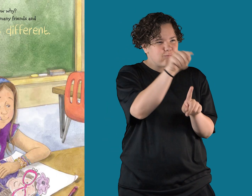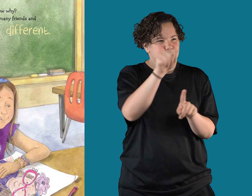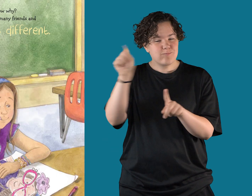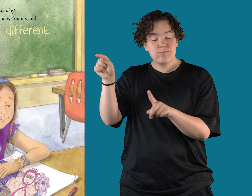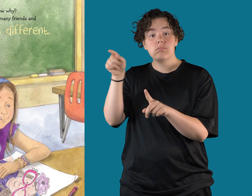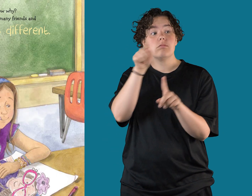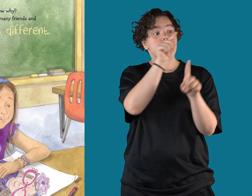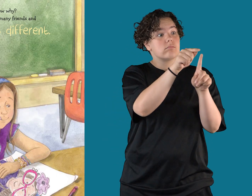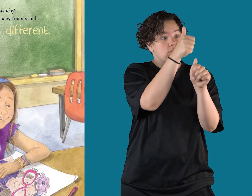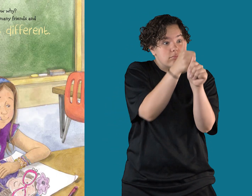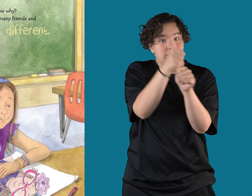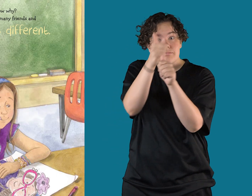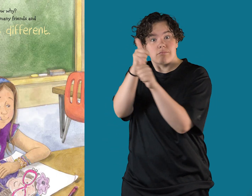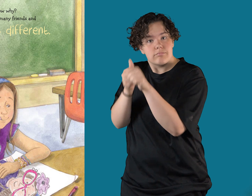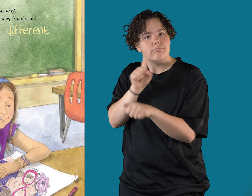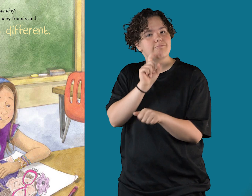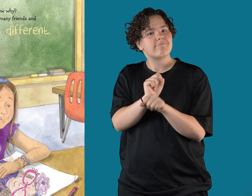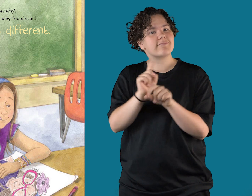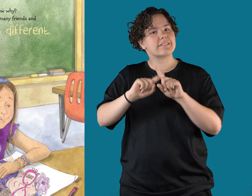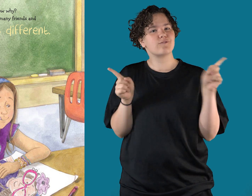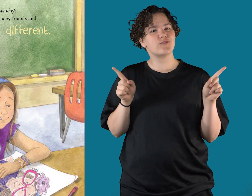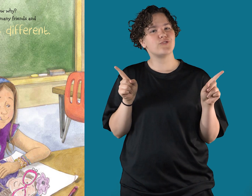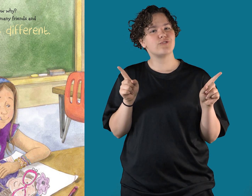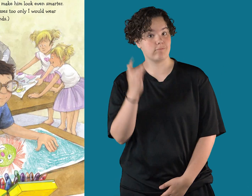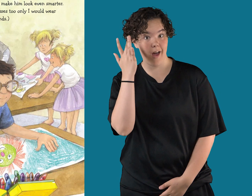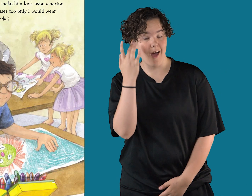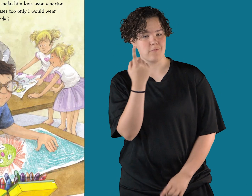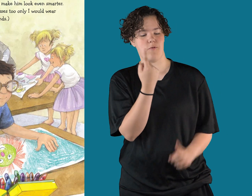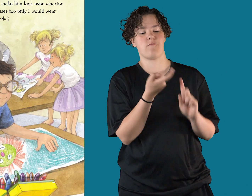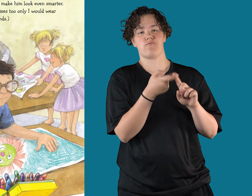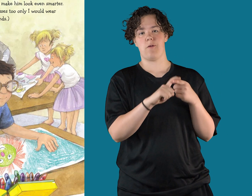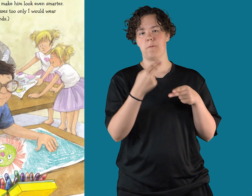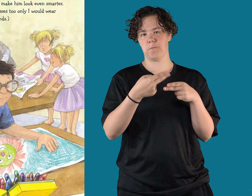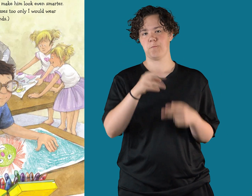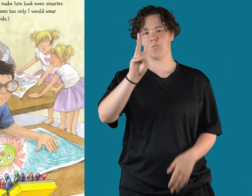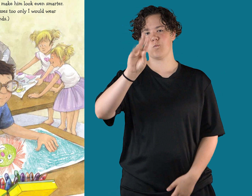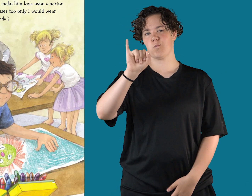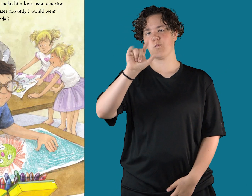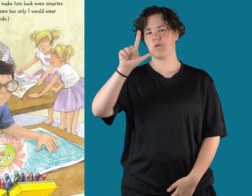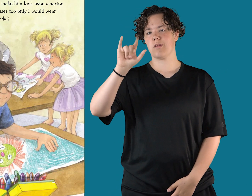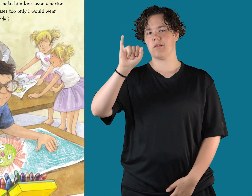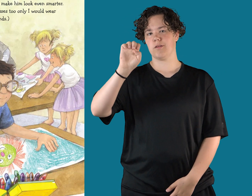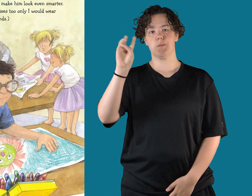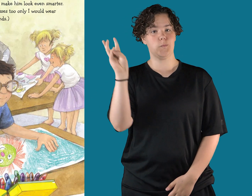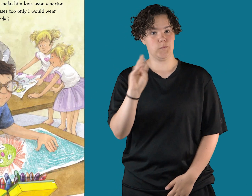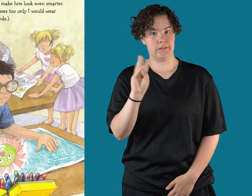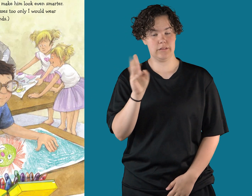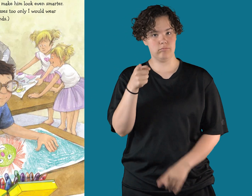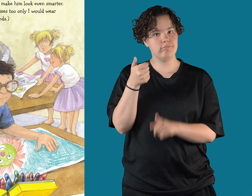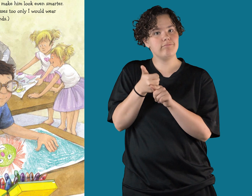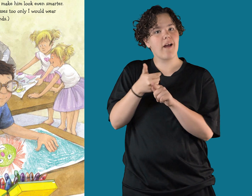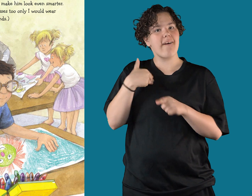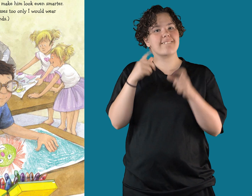so many friends, and each one is different. Billy wears glasses, which makes him look even